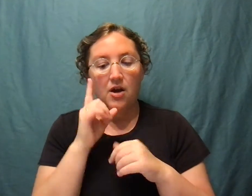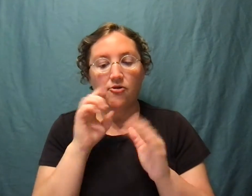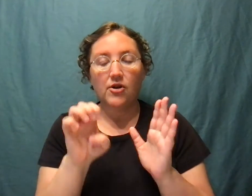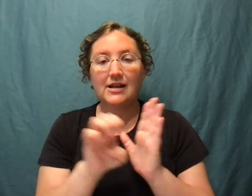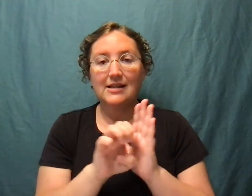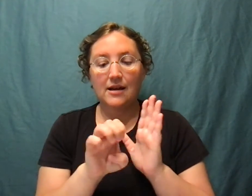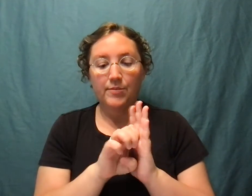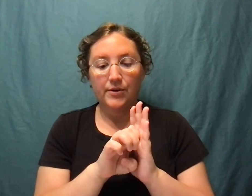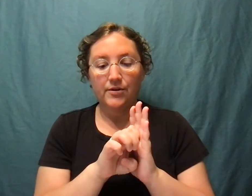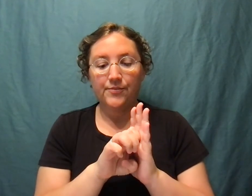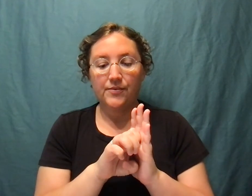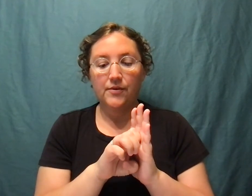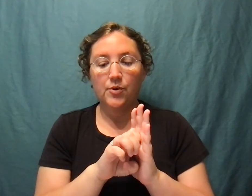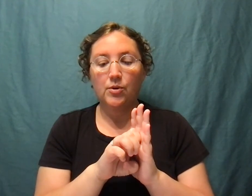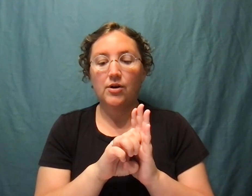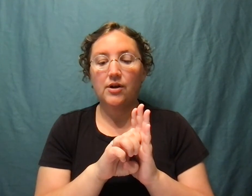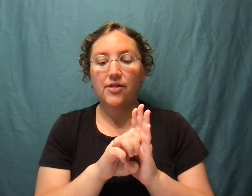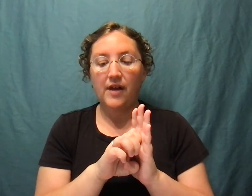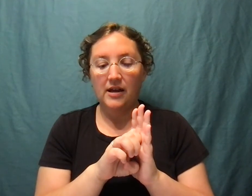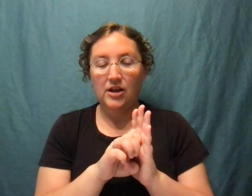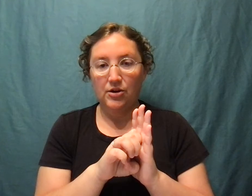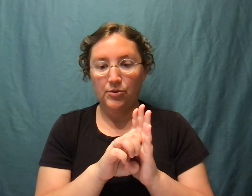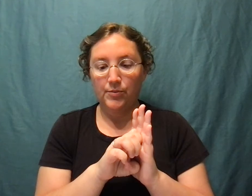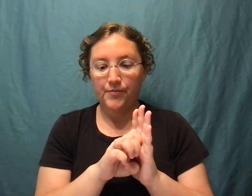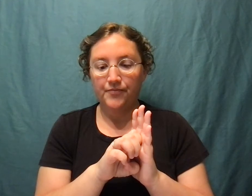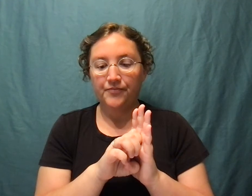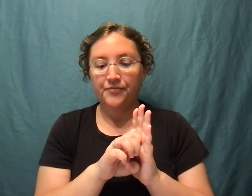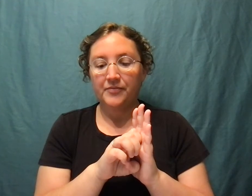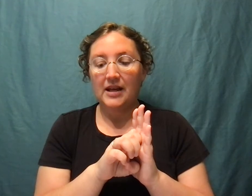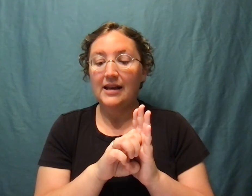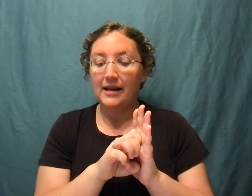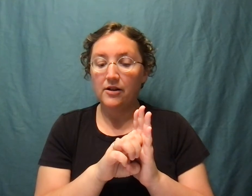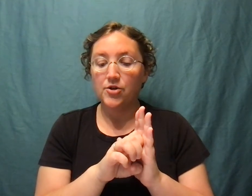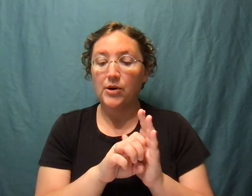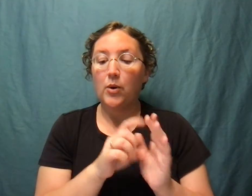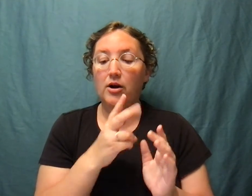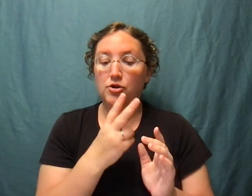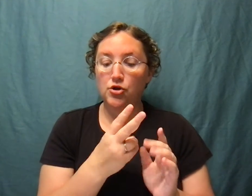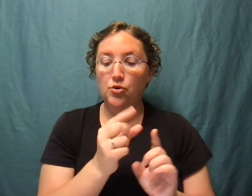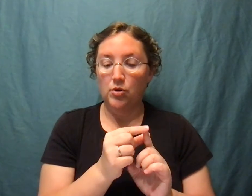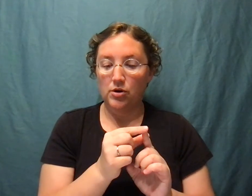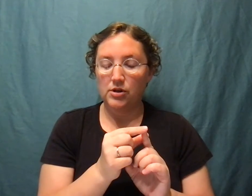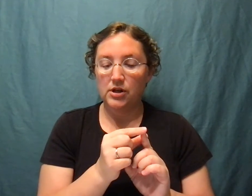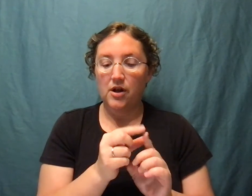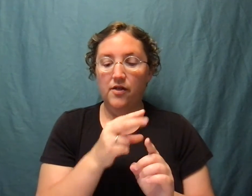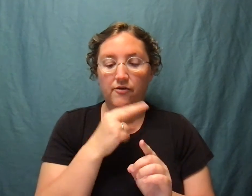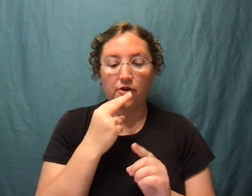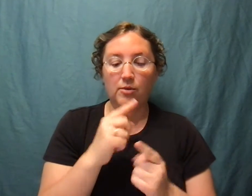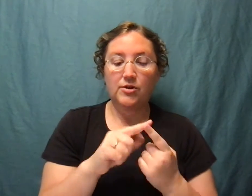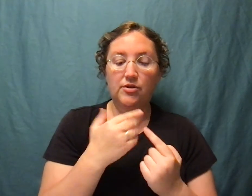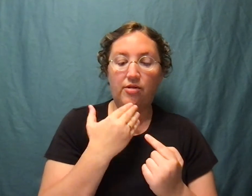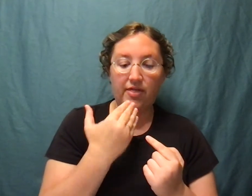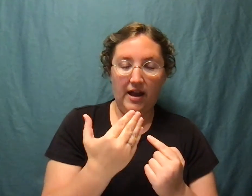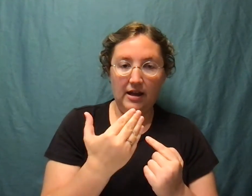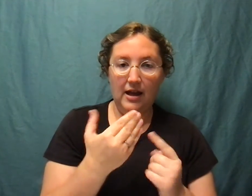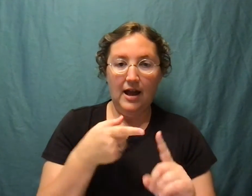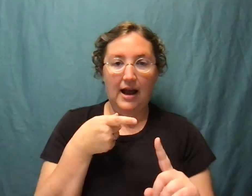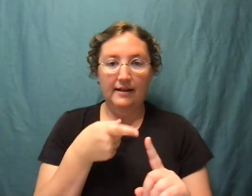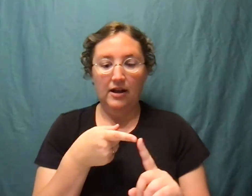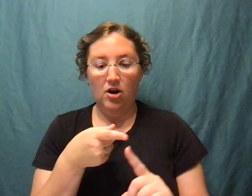For example, the word thank you in English requires two words, the verb to thank and the